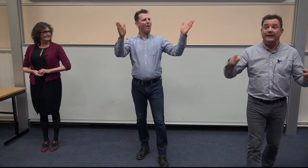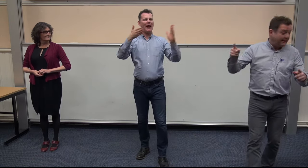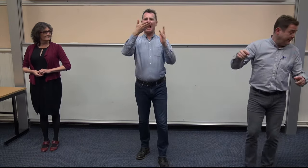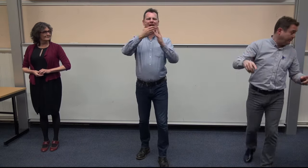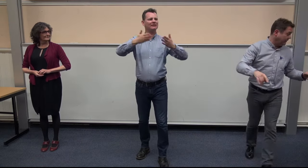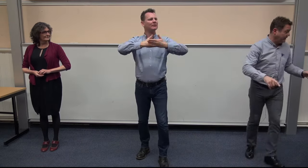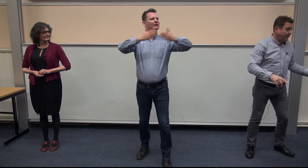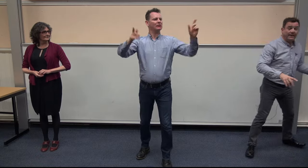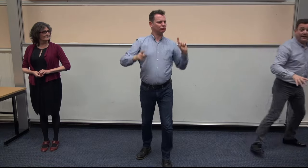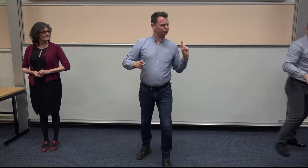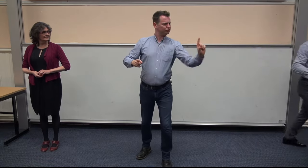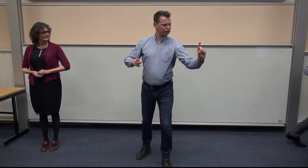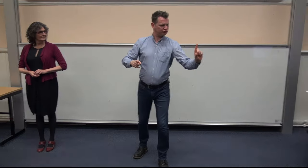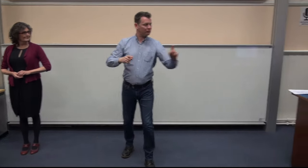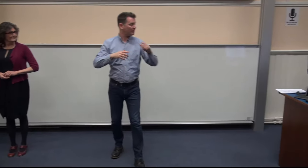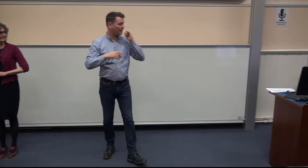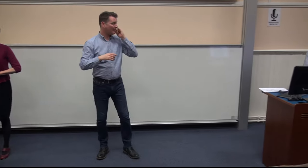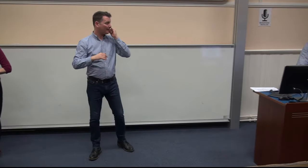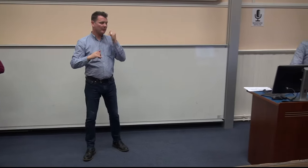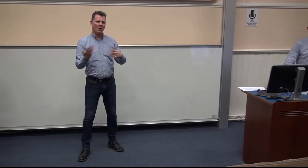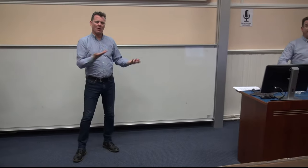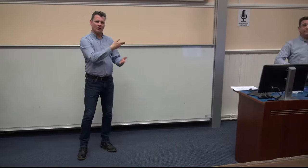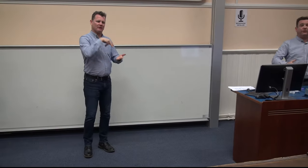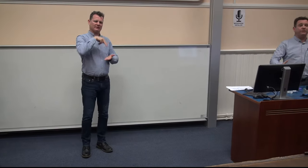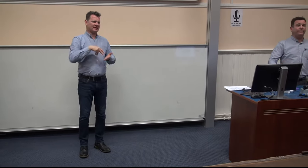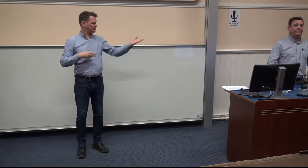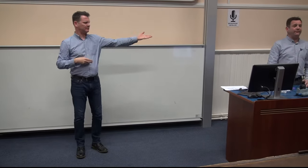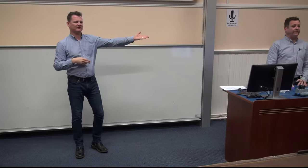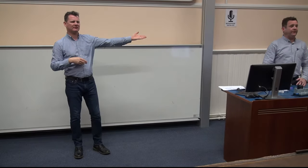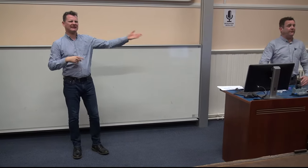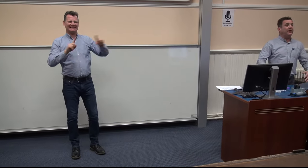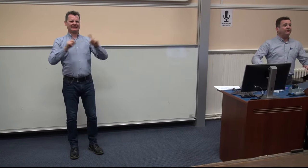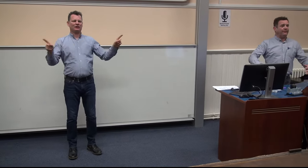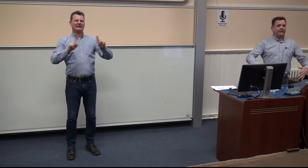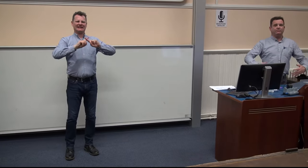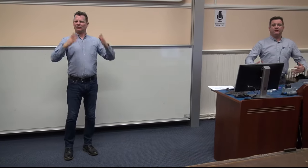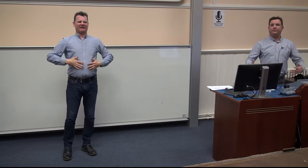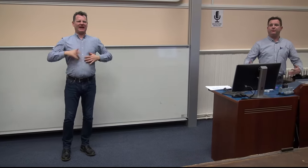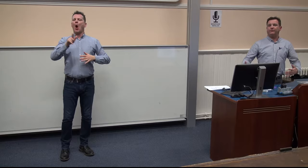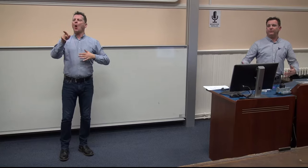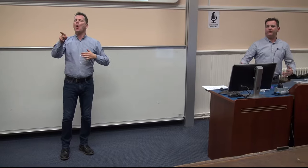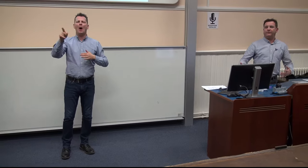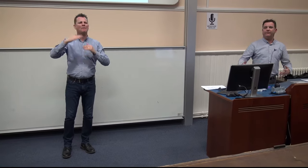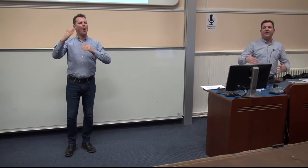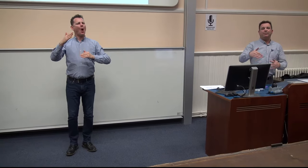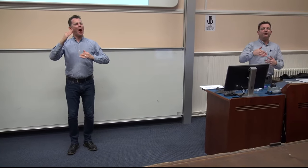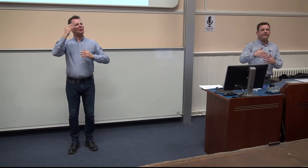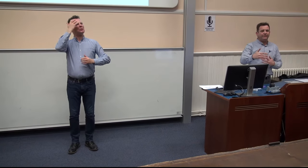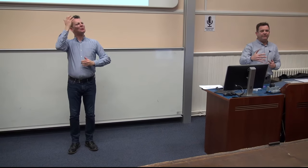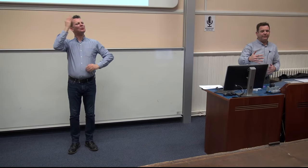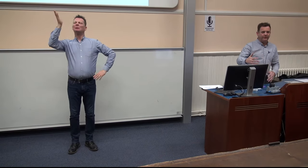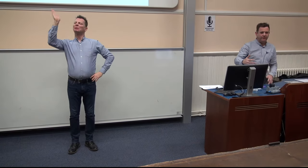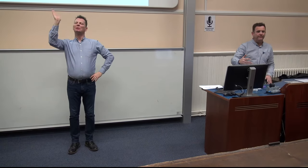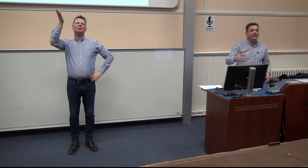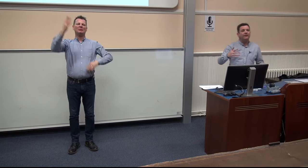everybody. Equally, I could stand here, and that gives a whole different feel. I feel like I'm much more authoritative, a bit